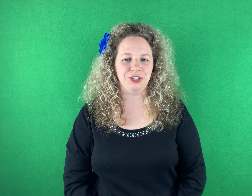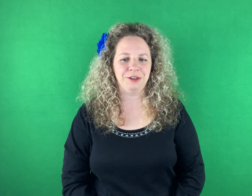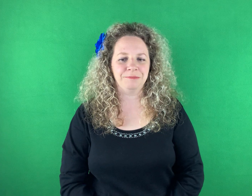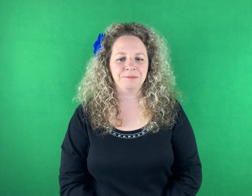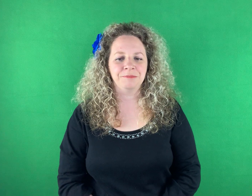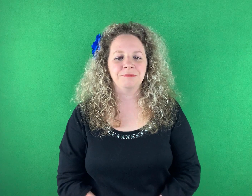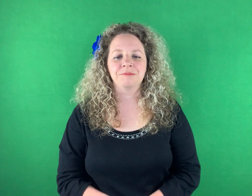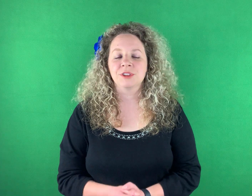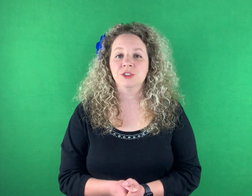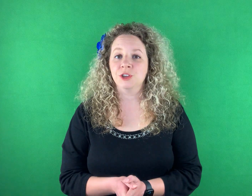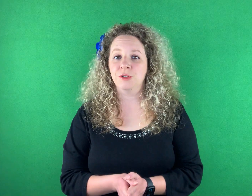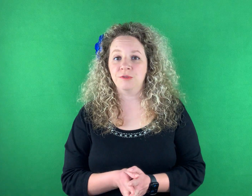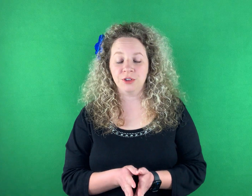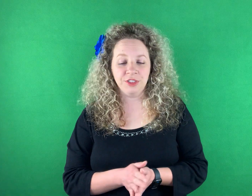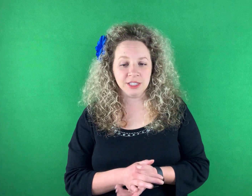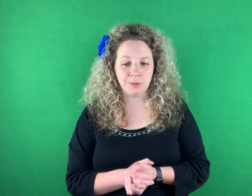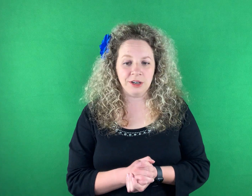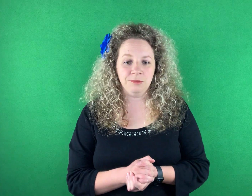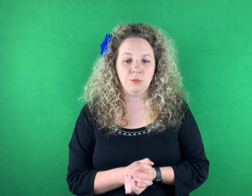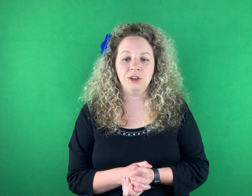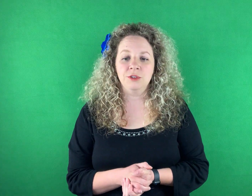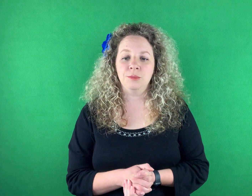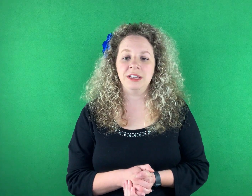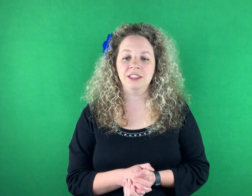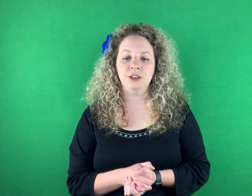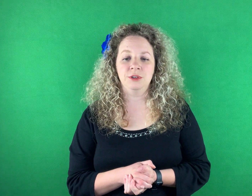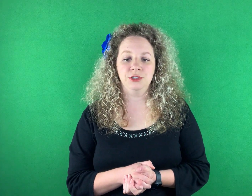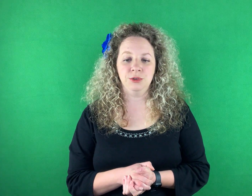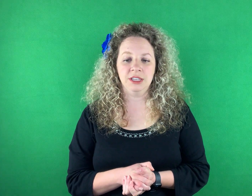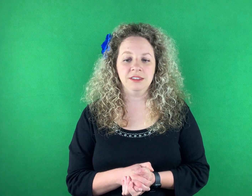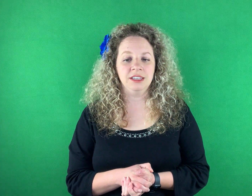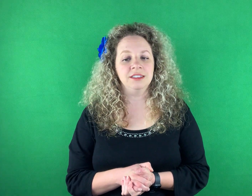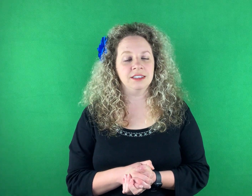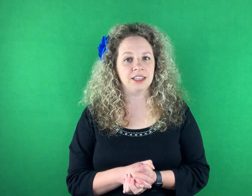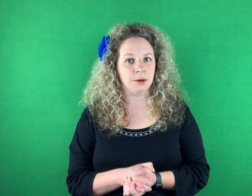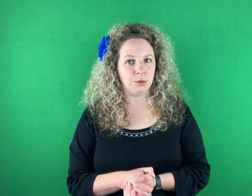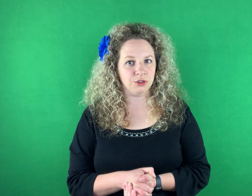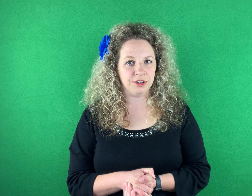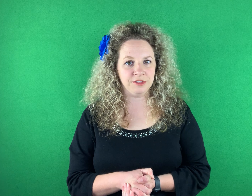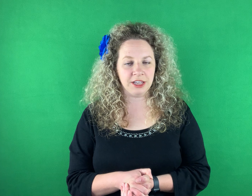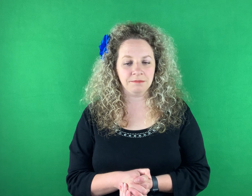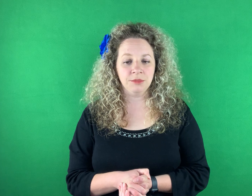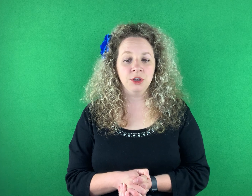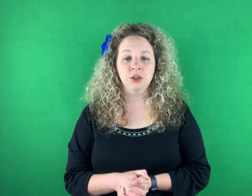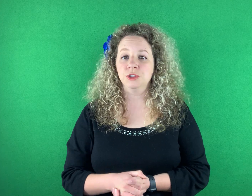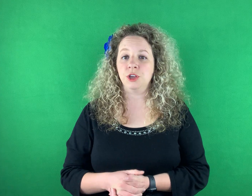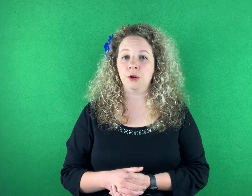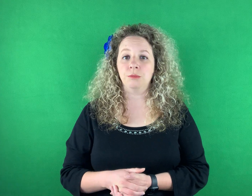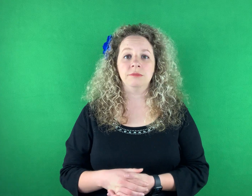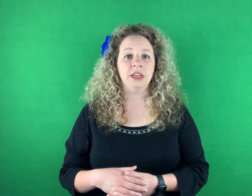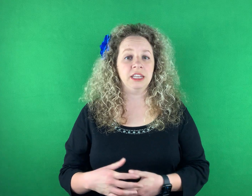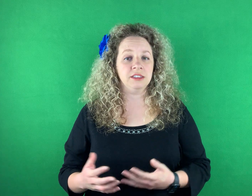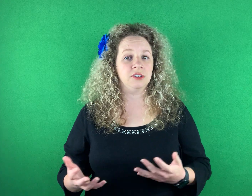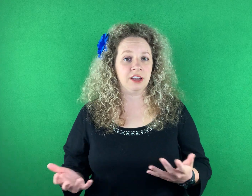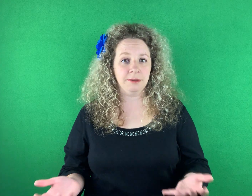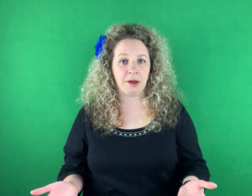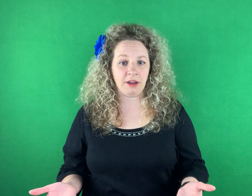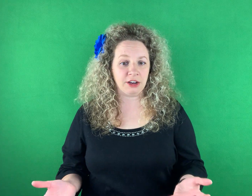portion. So for this one of the ways that you can do this is to set up role shifting. So it is talking about